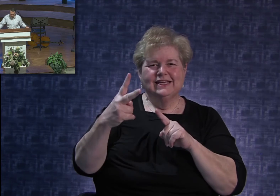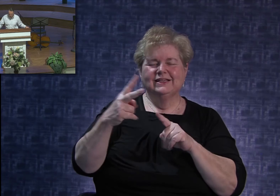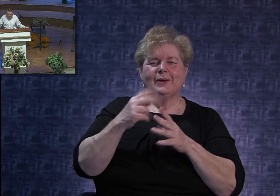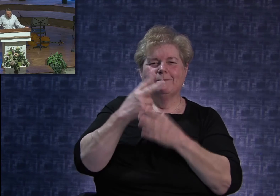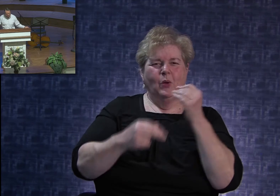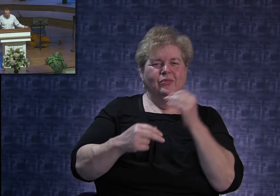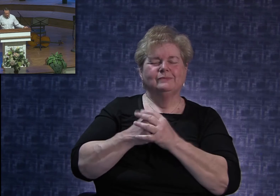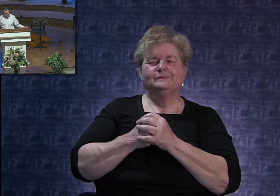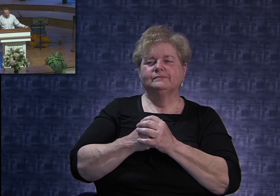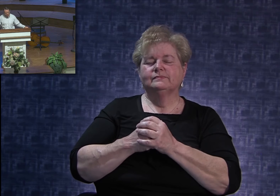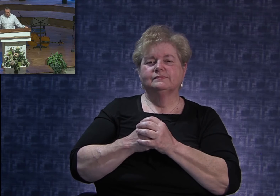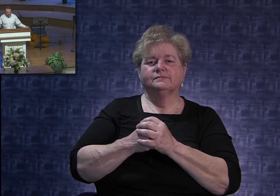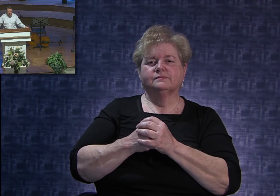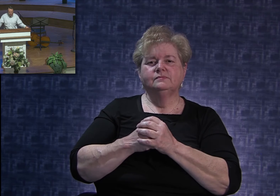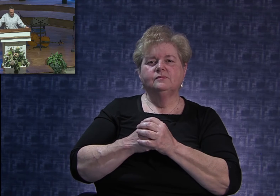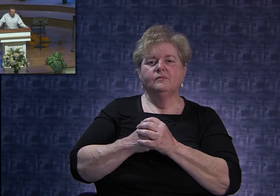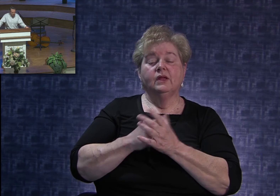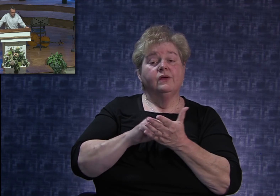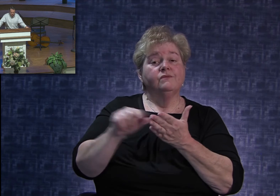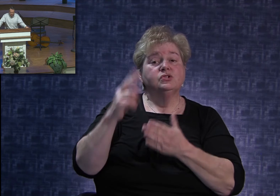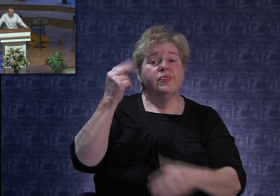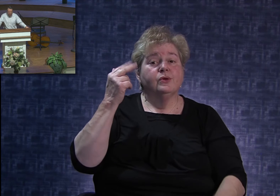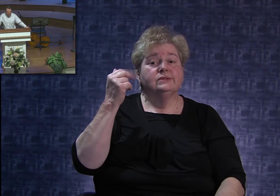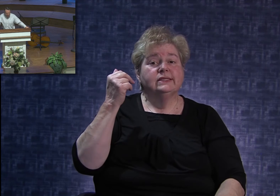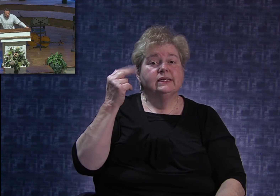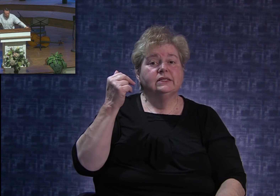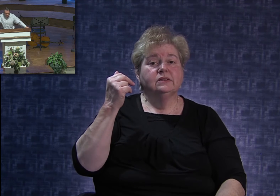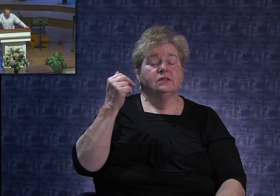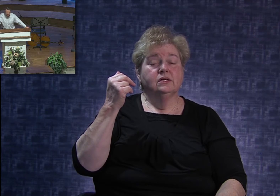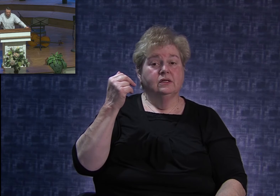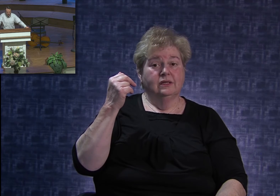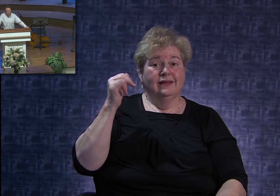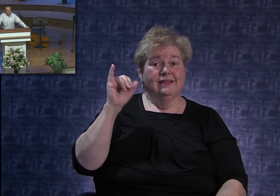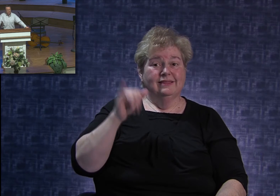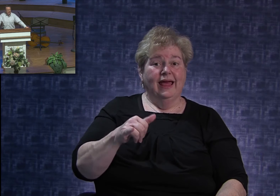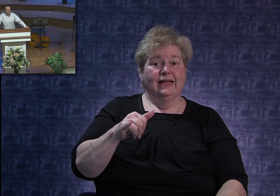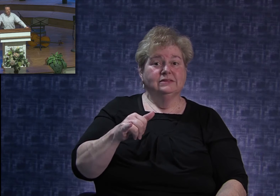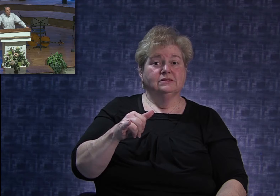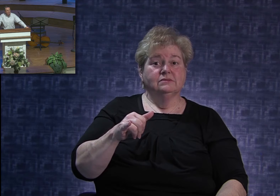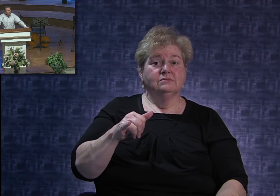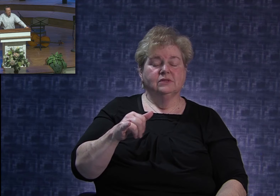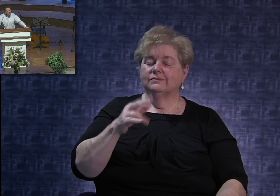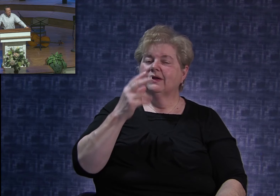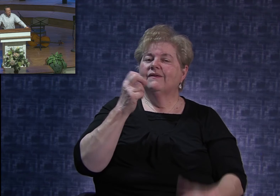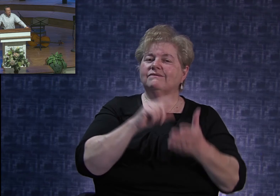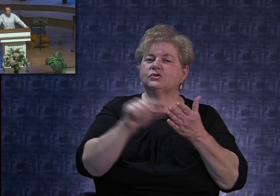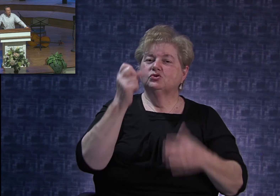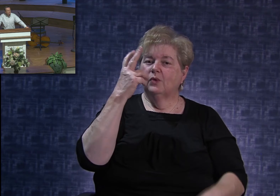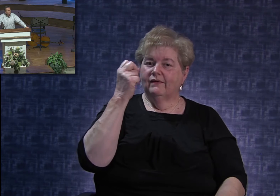verse 13, we are introduced to this imagery of man's responsibility.